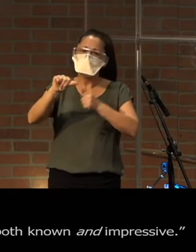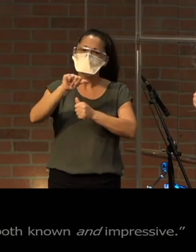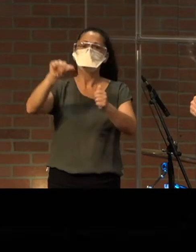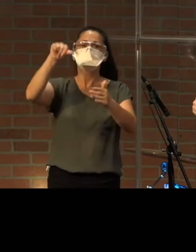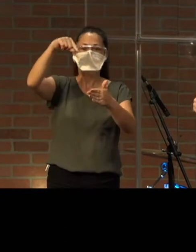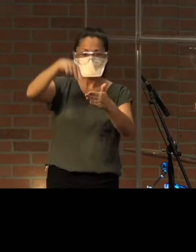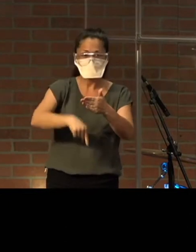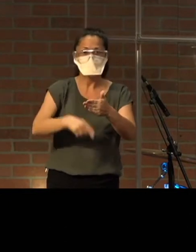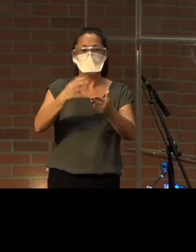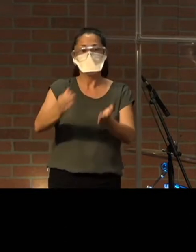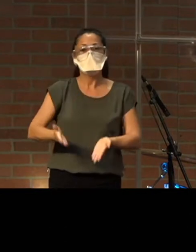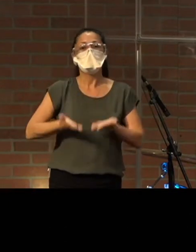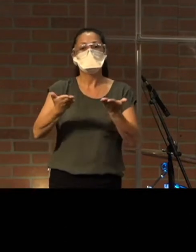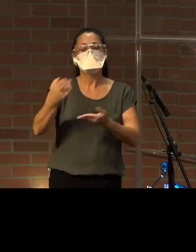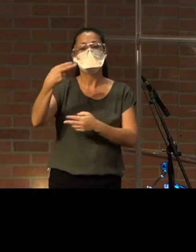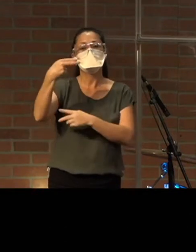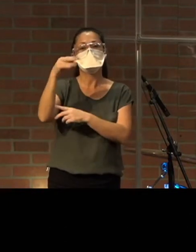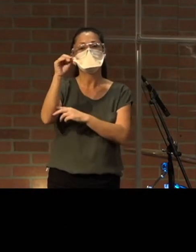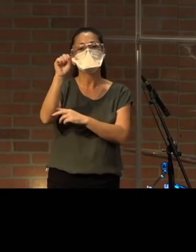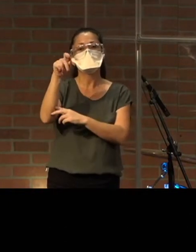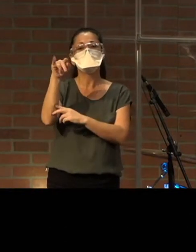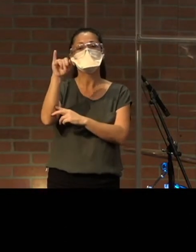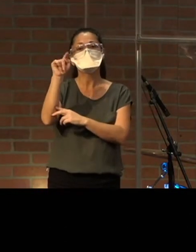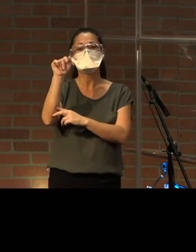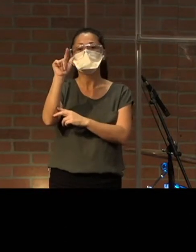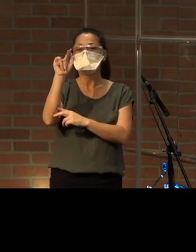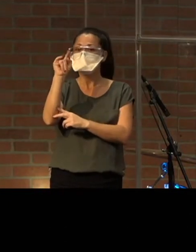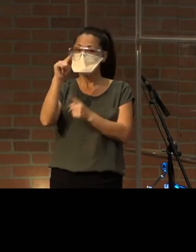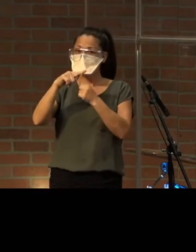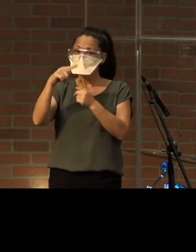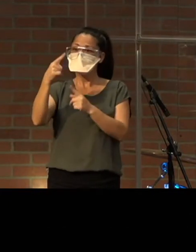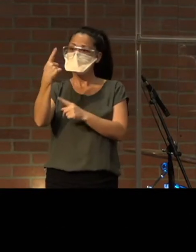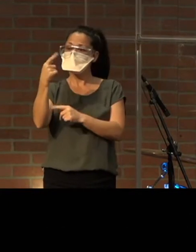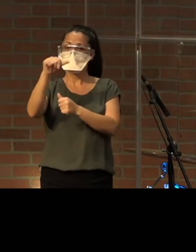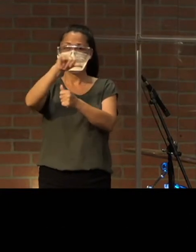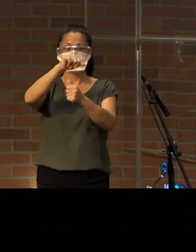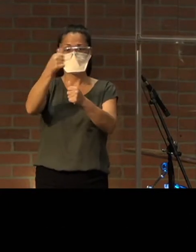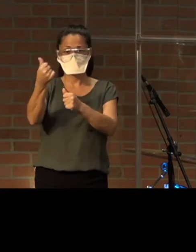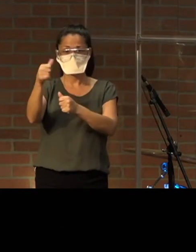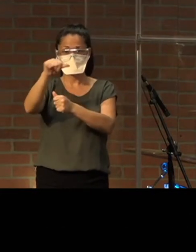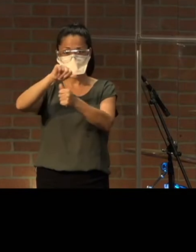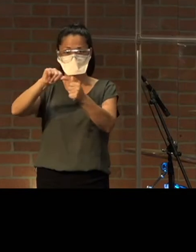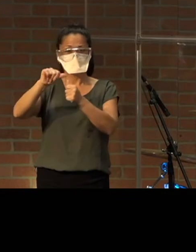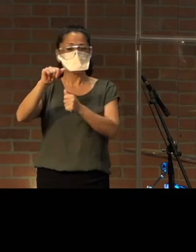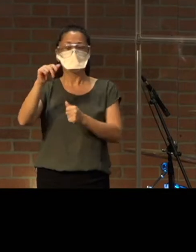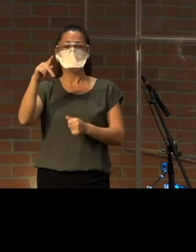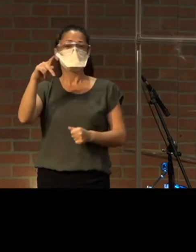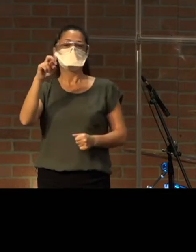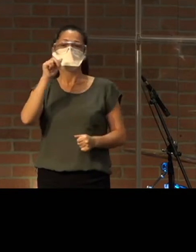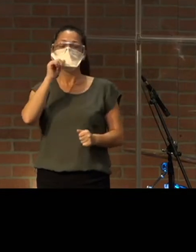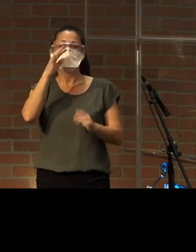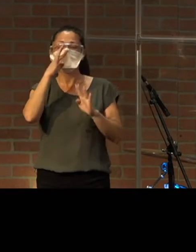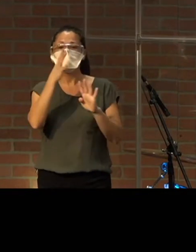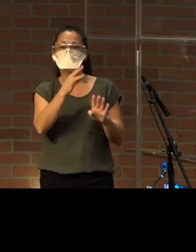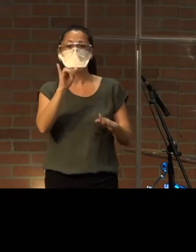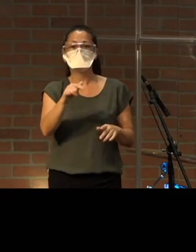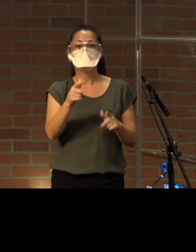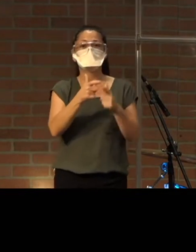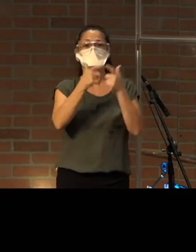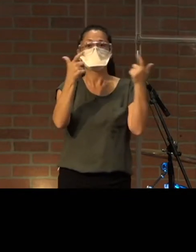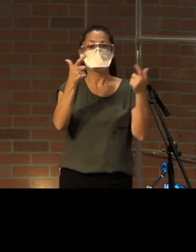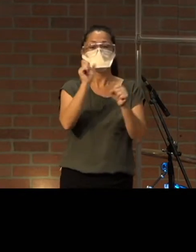offer hospitality to one another. So while Peter is not negating the Great Commission, he